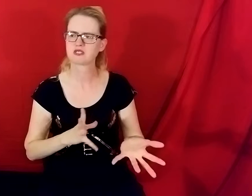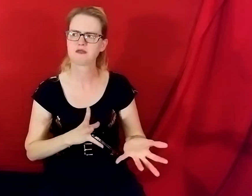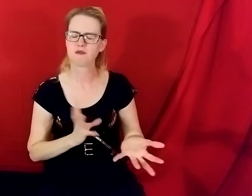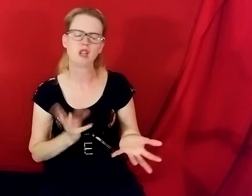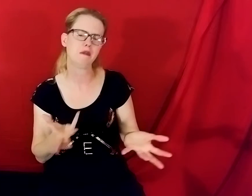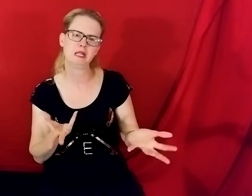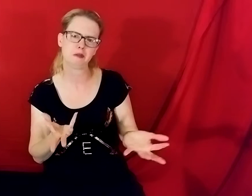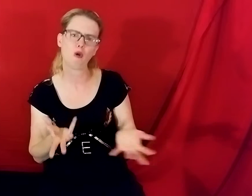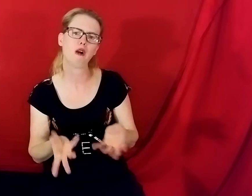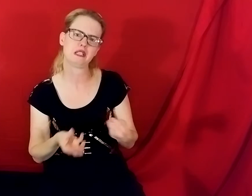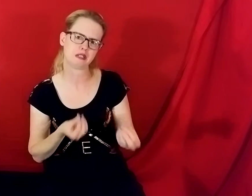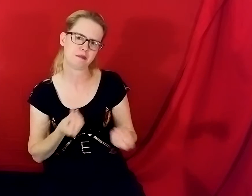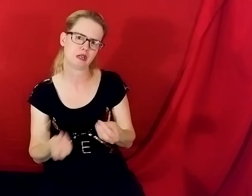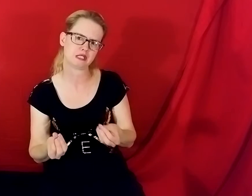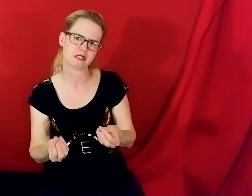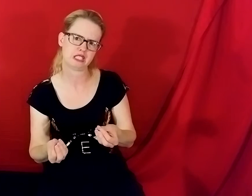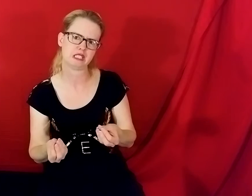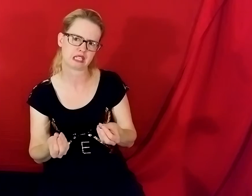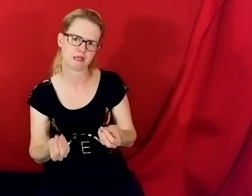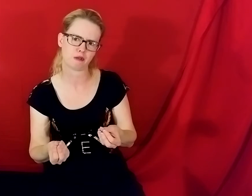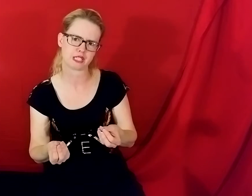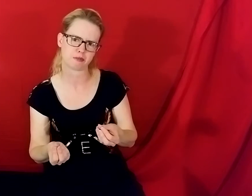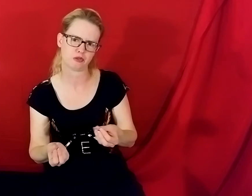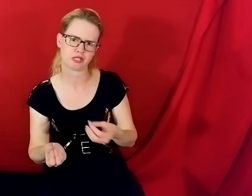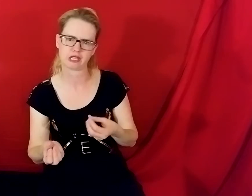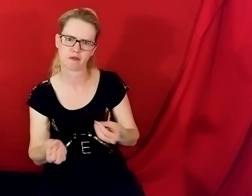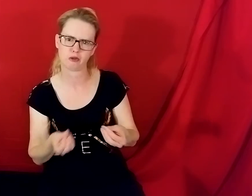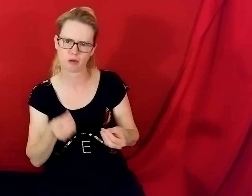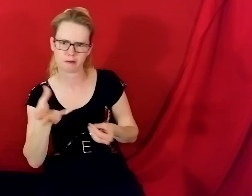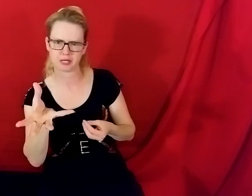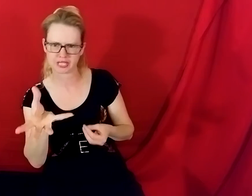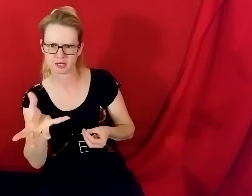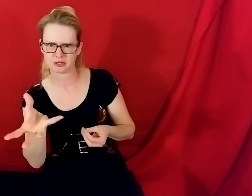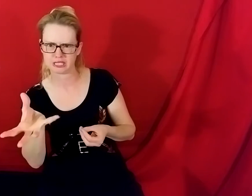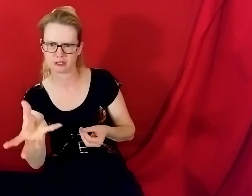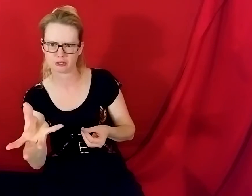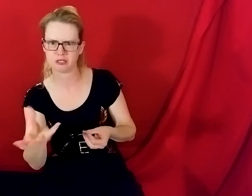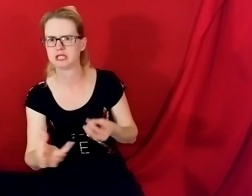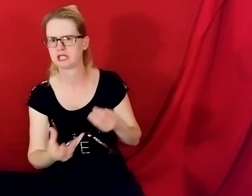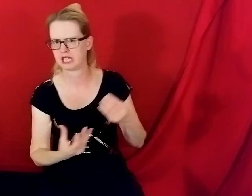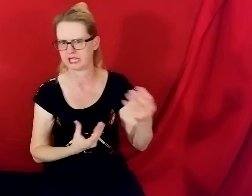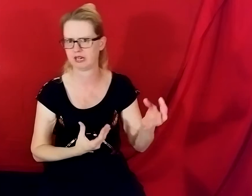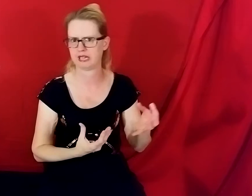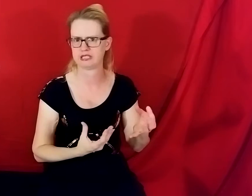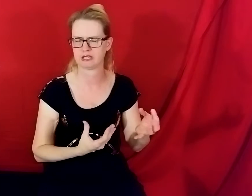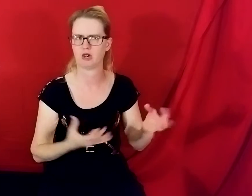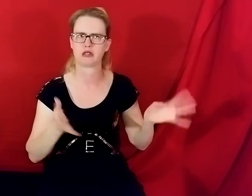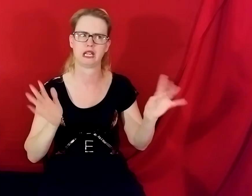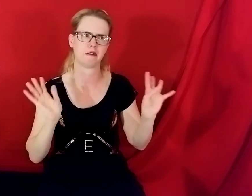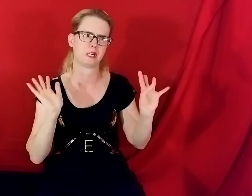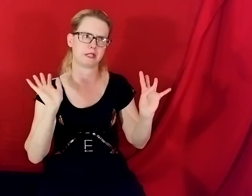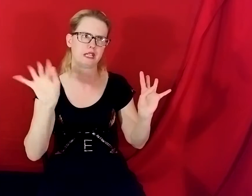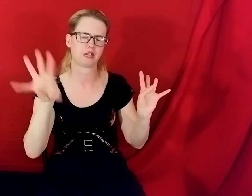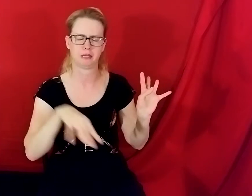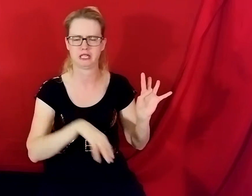i mean it's more as some parts of it is kind of predictable whatever particular scene they're doing you kind of got an idea okay well that's going to be easy they're going